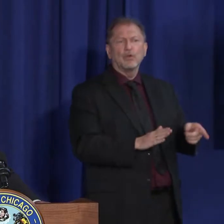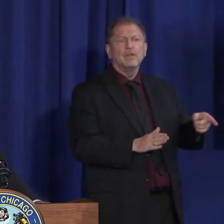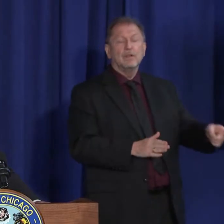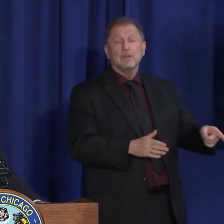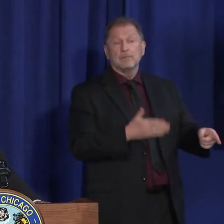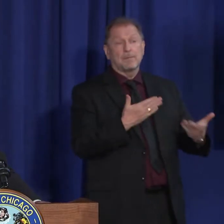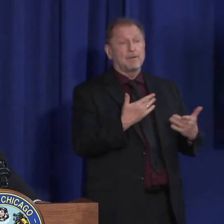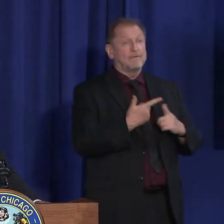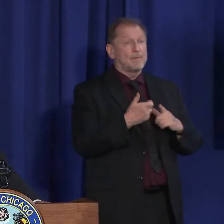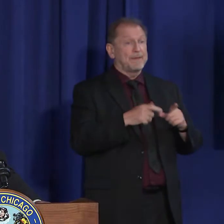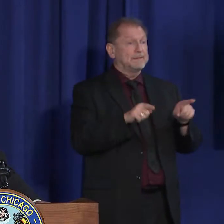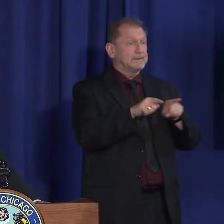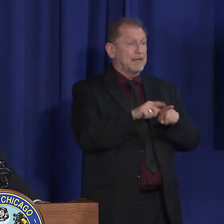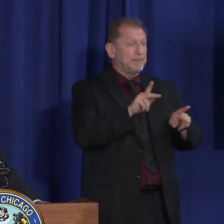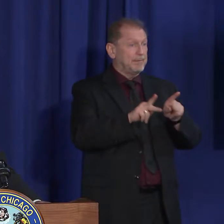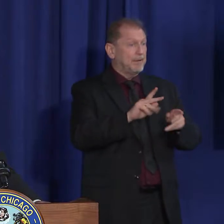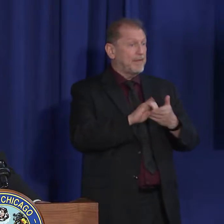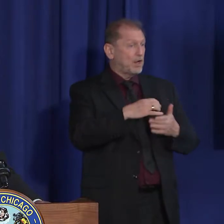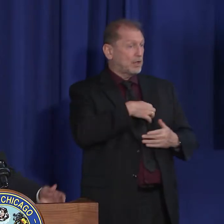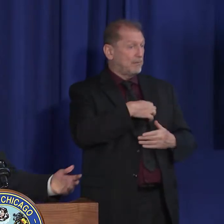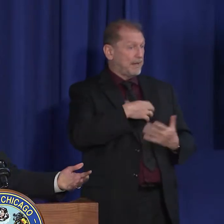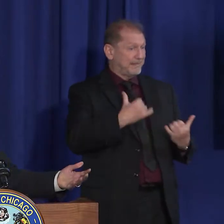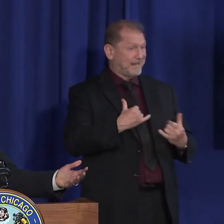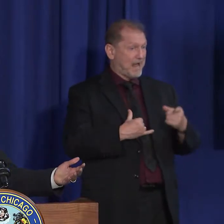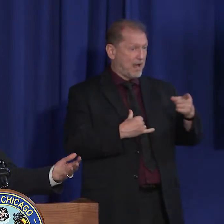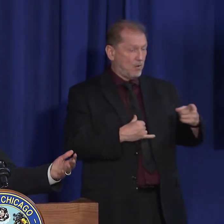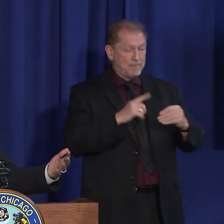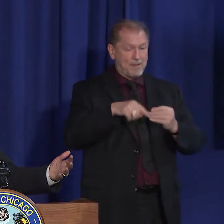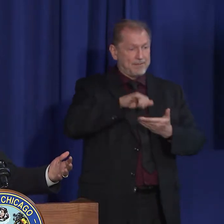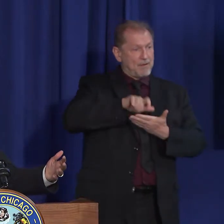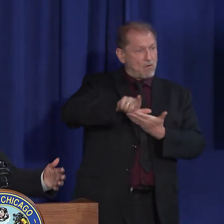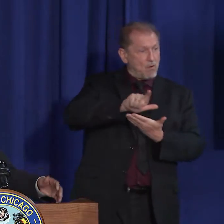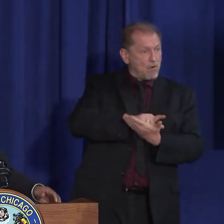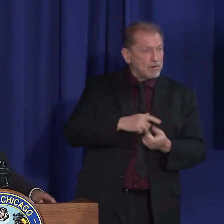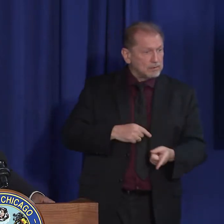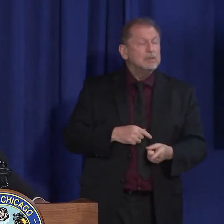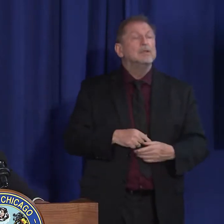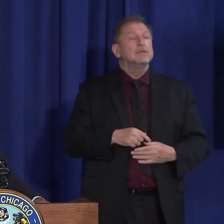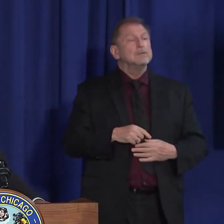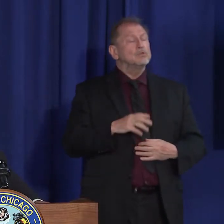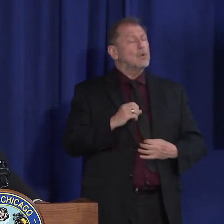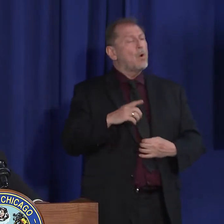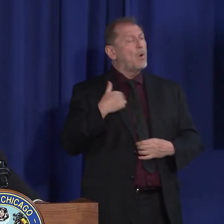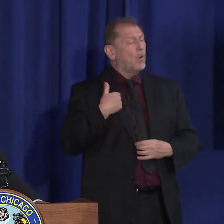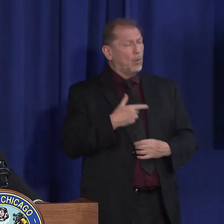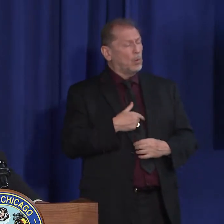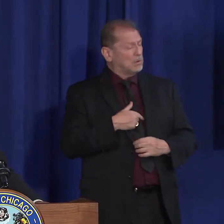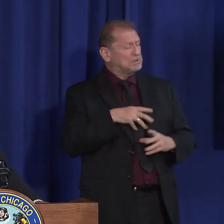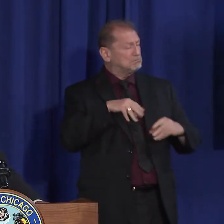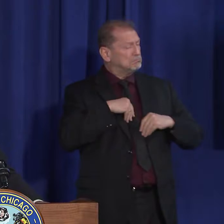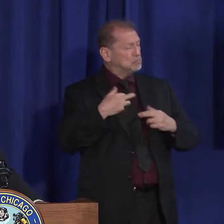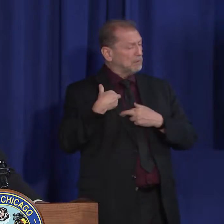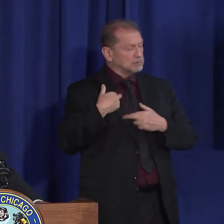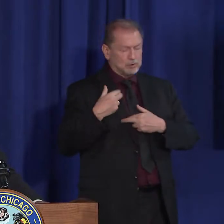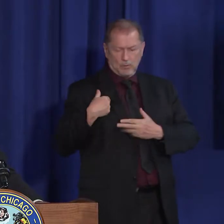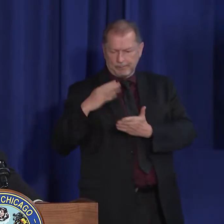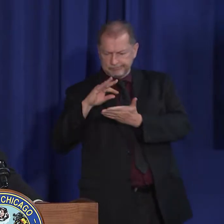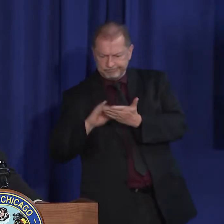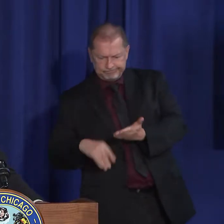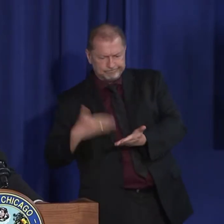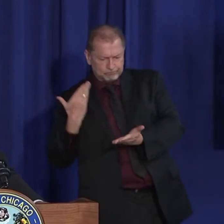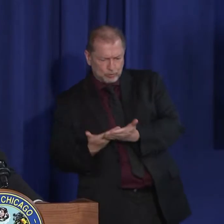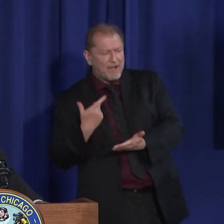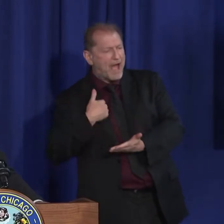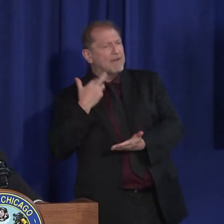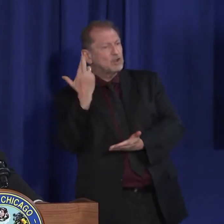some of the same voices that are raising concerns now. And we will be put to our test, and we accept that burden and that